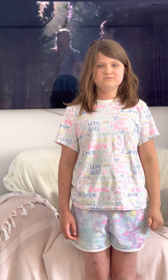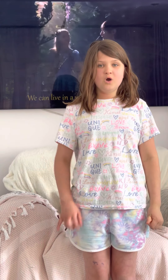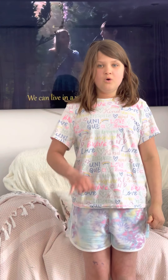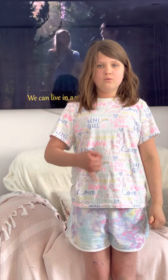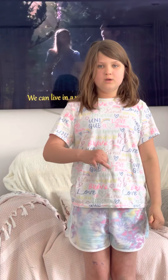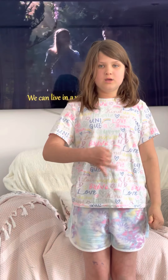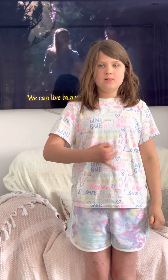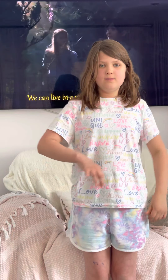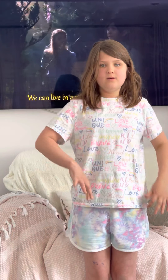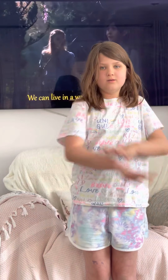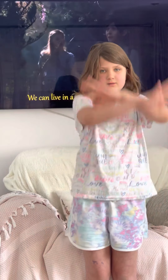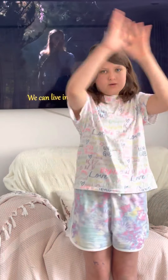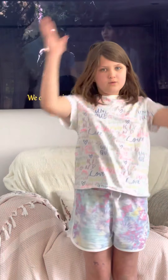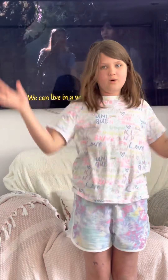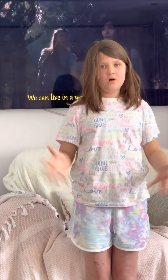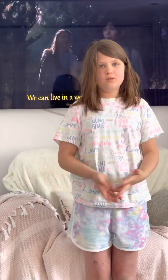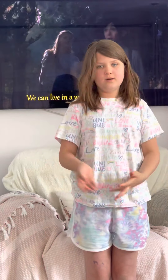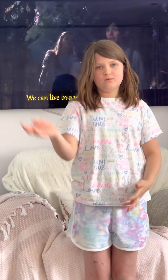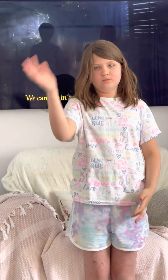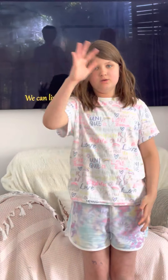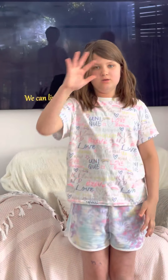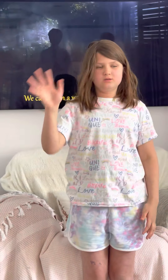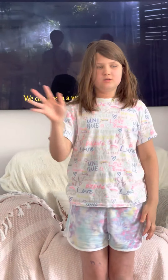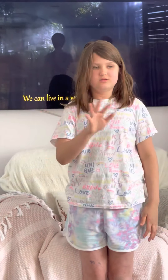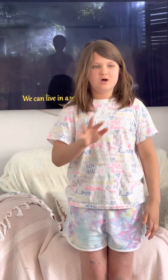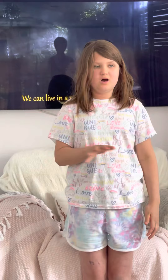We can live in a world that we designed.